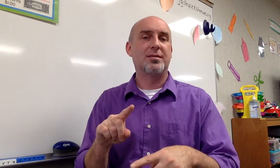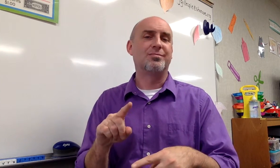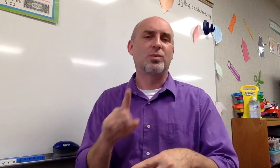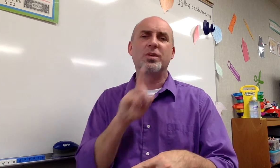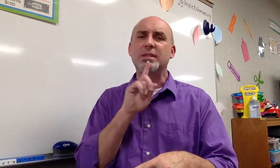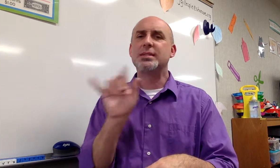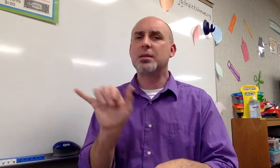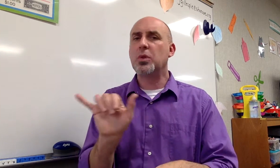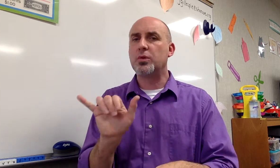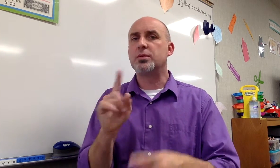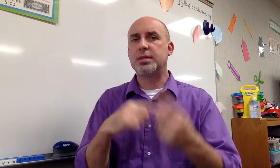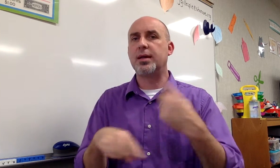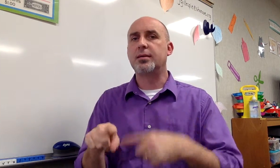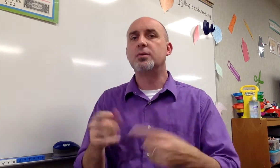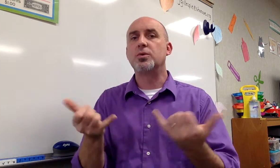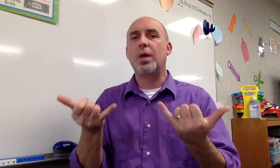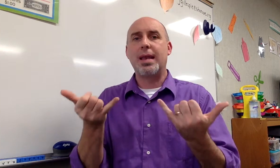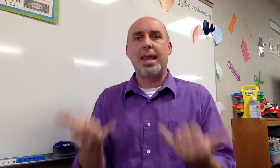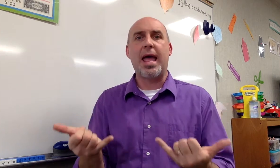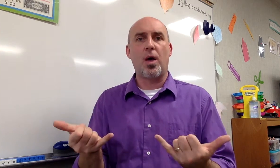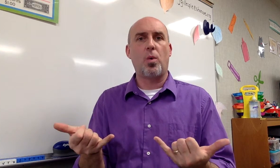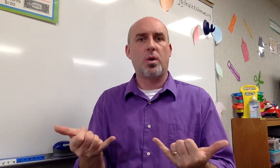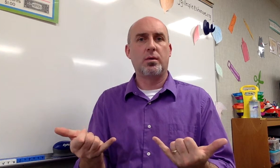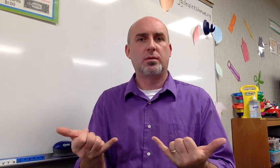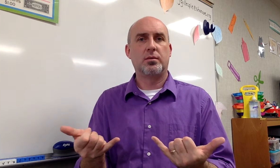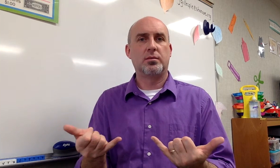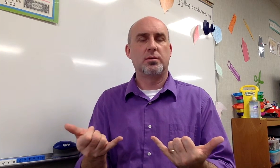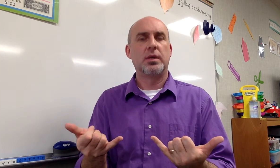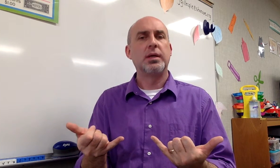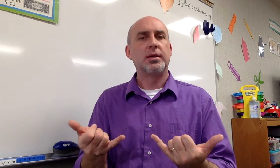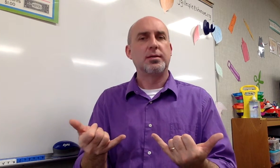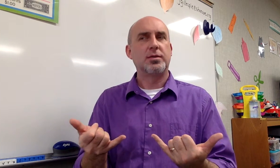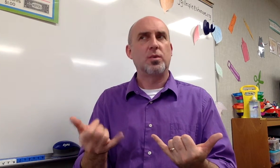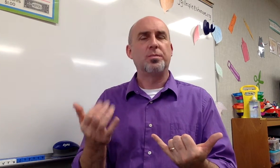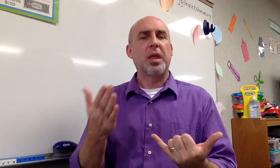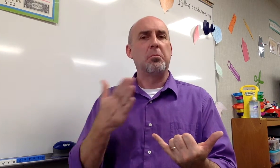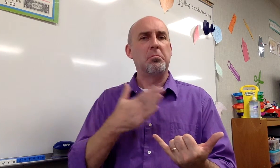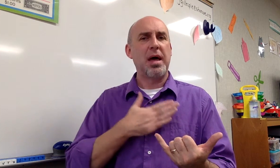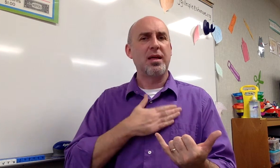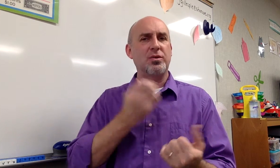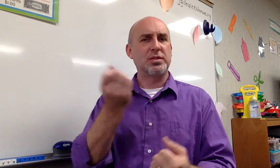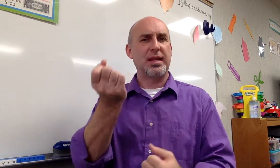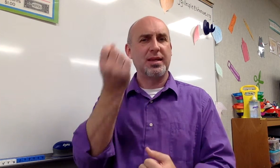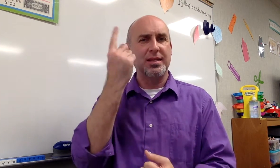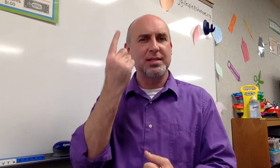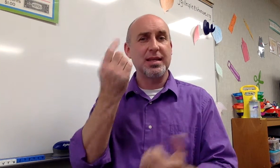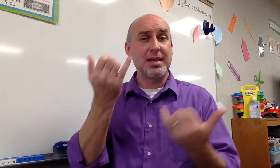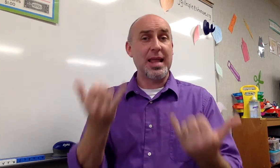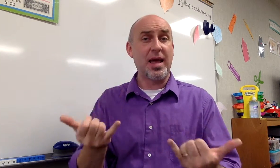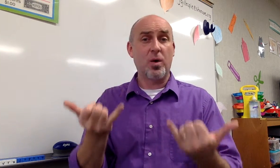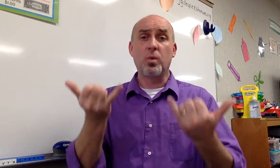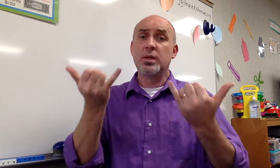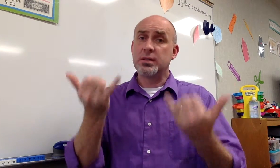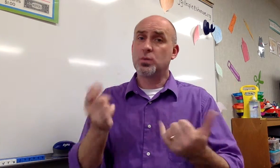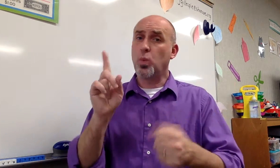or very similar sign to now. So my understanding is that now is 1